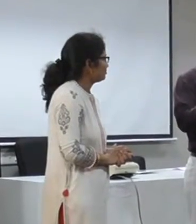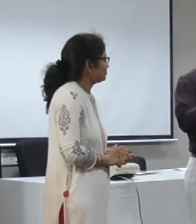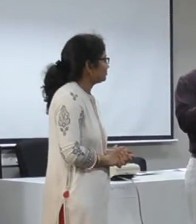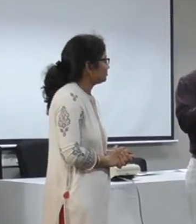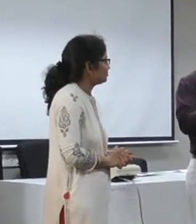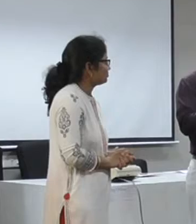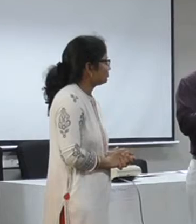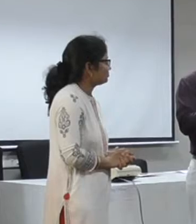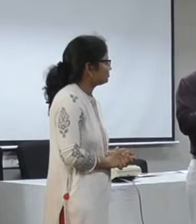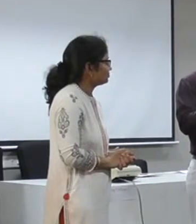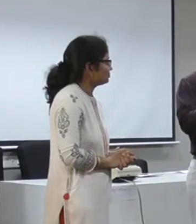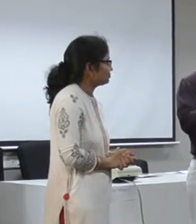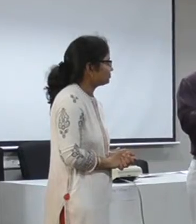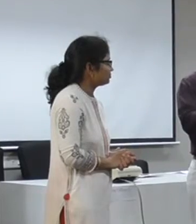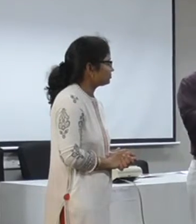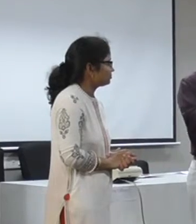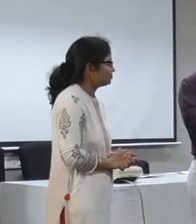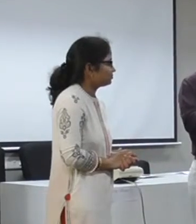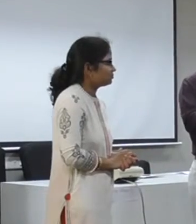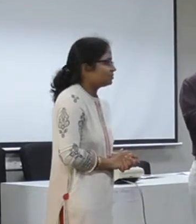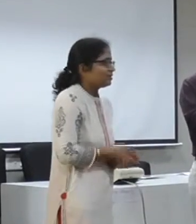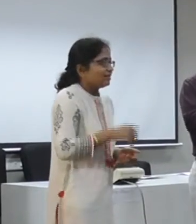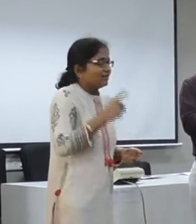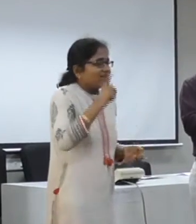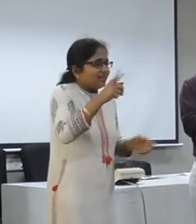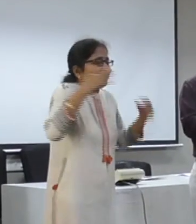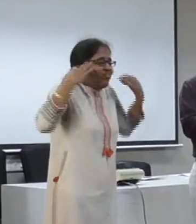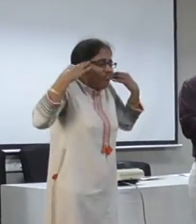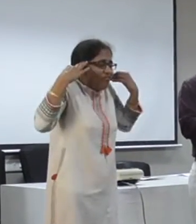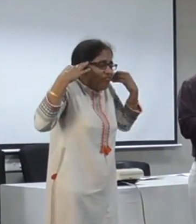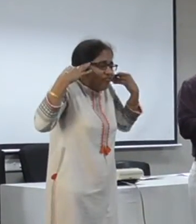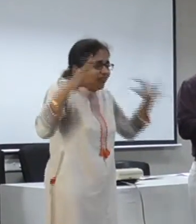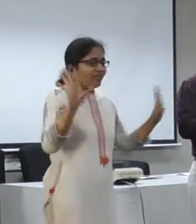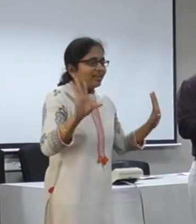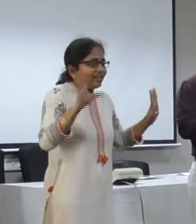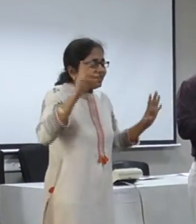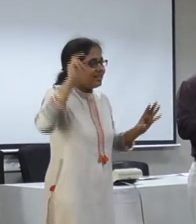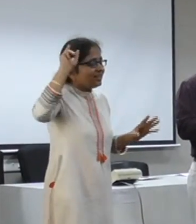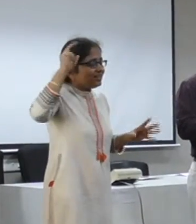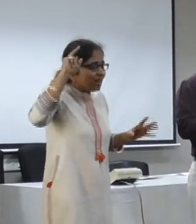Please feel free to ask any doubt, any query.